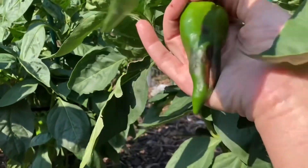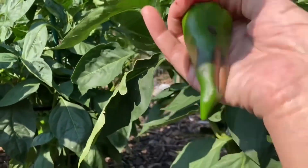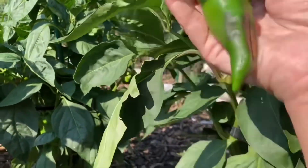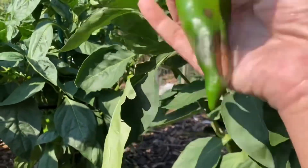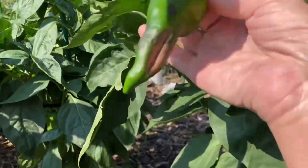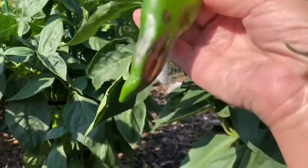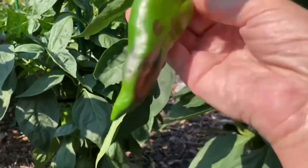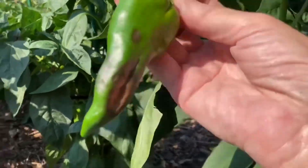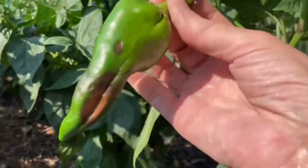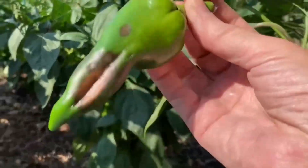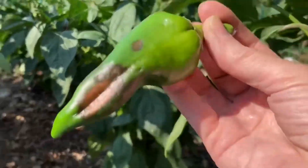tiny.